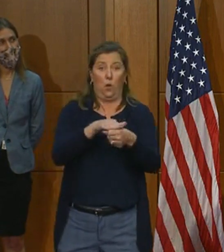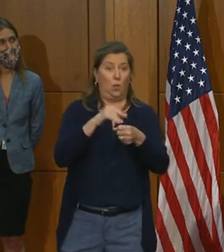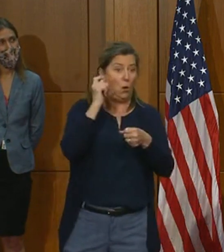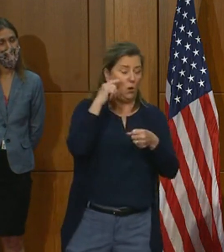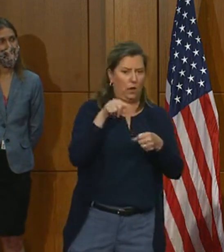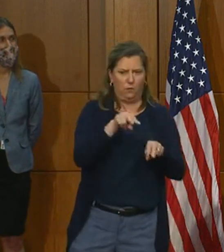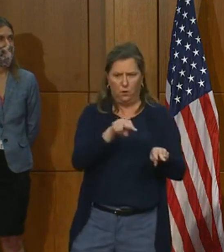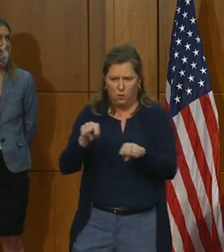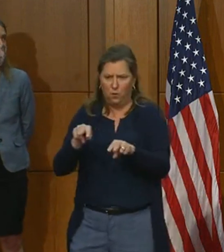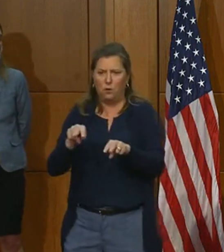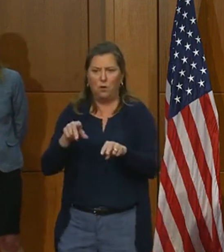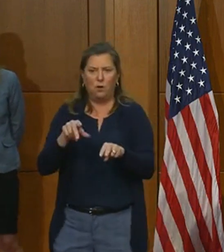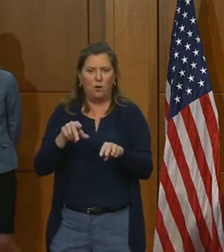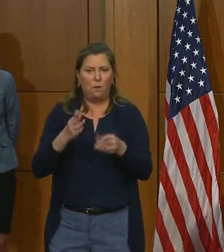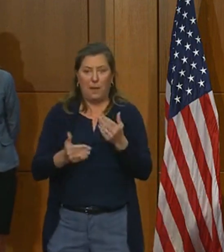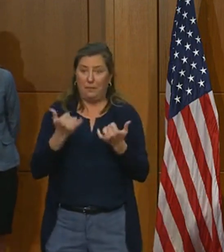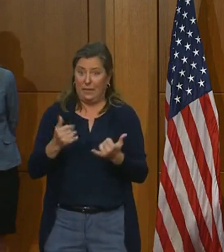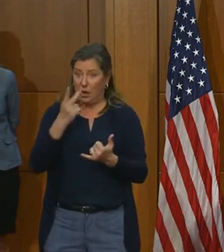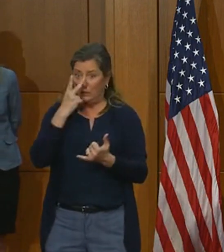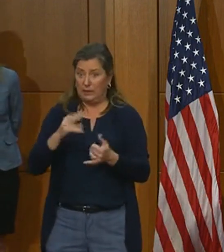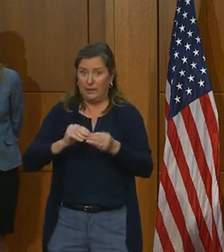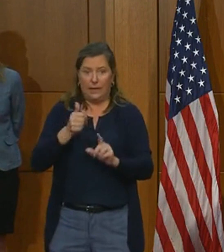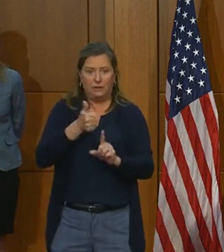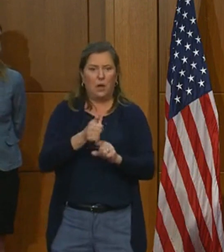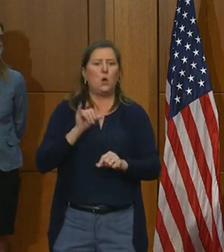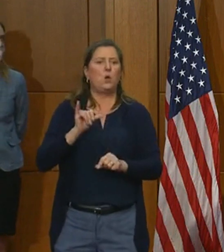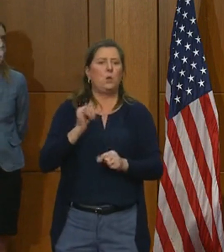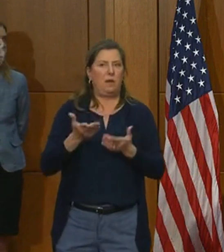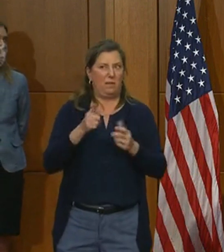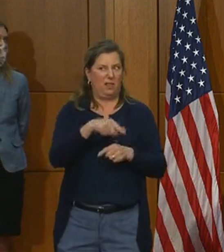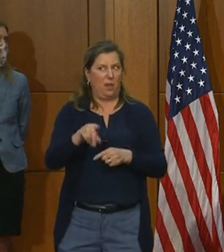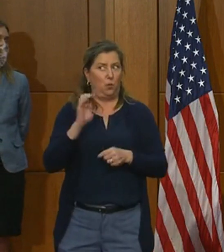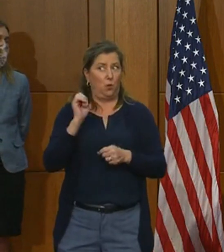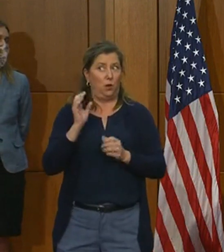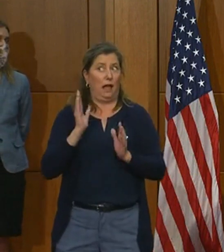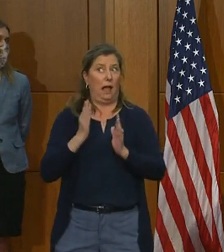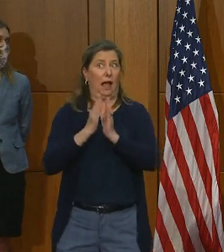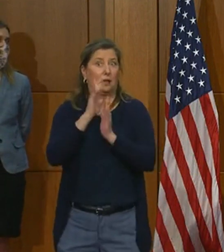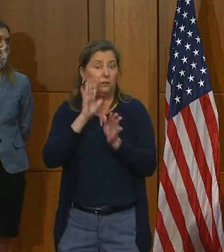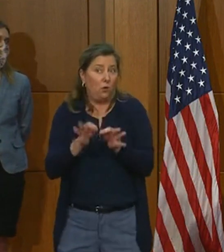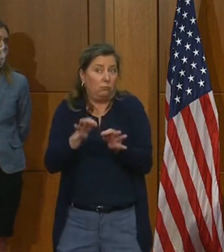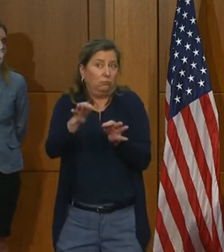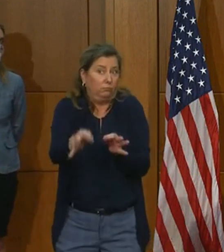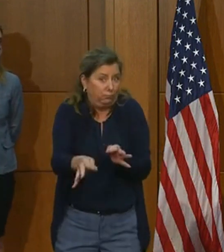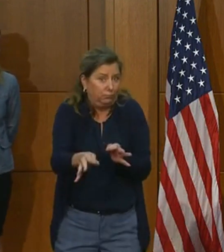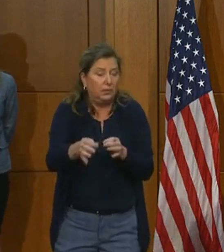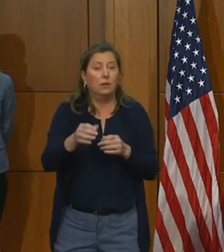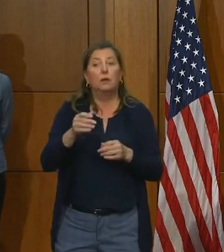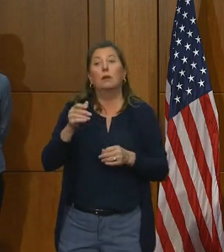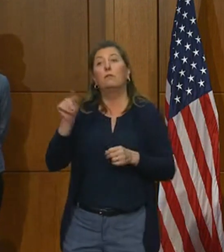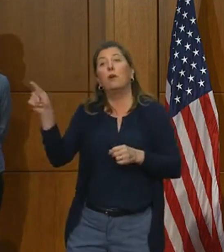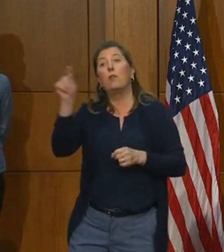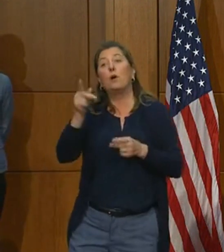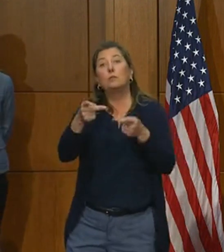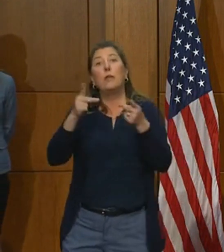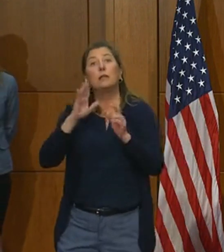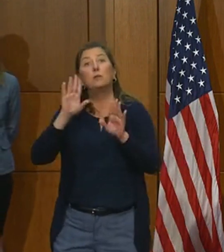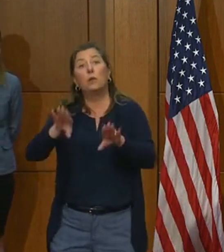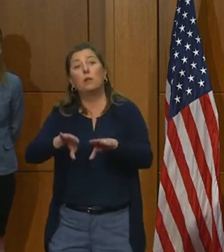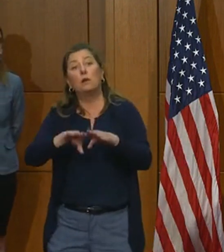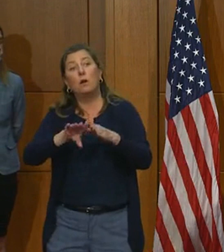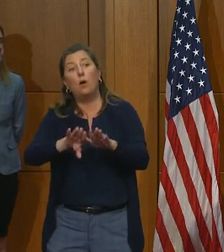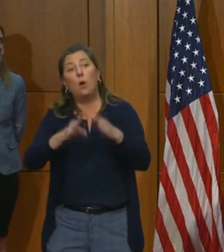also reasonably requested an extension? And for people who are in those localities that are moving on to Phase 1, can they